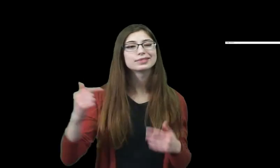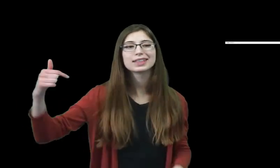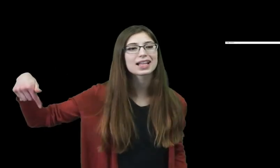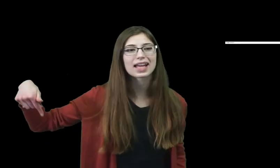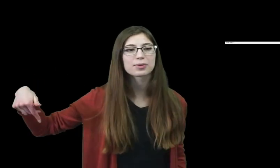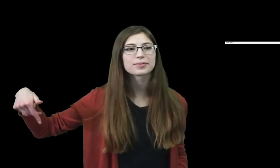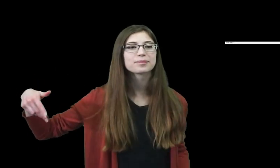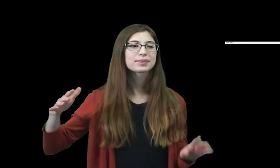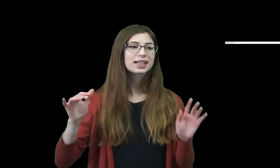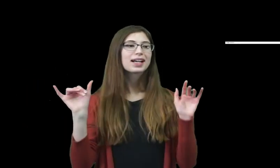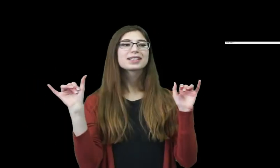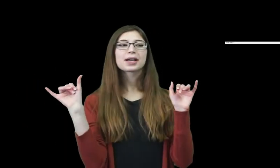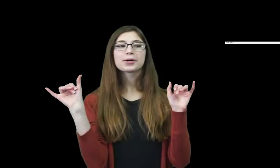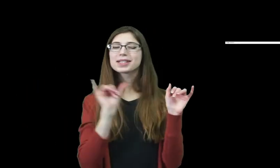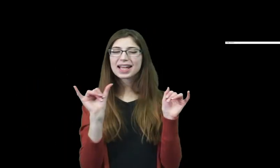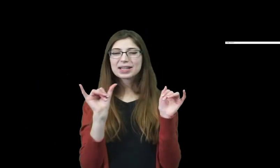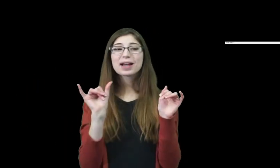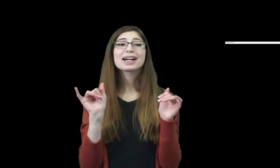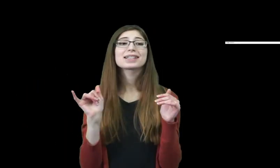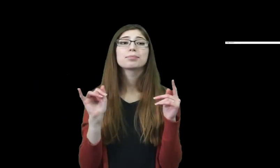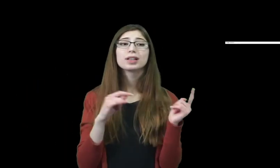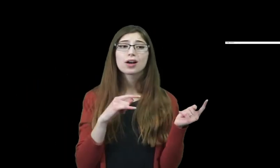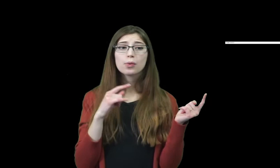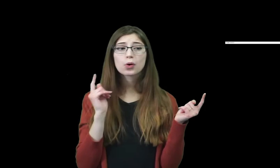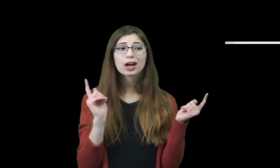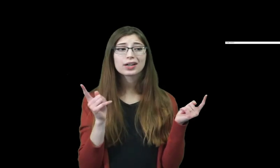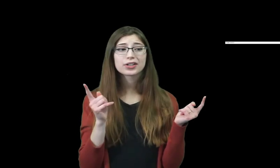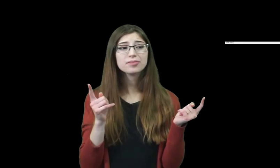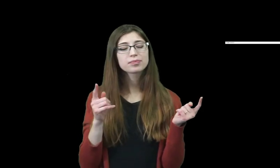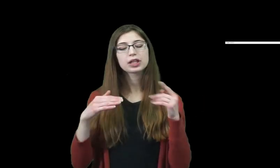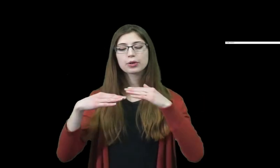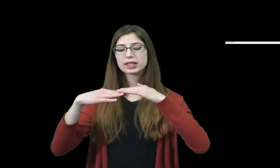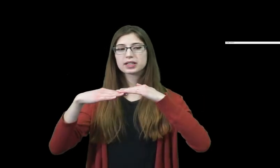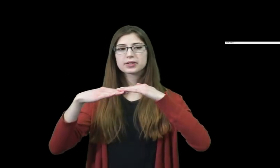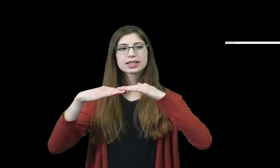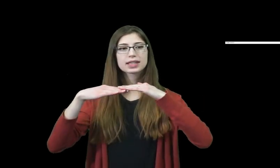Not that one. So same as below or under, you can use this sign,